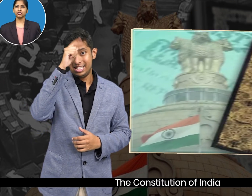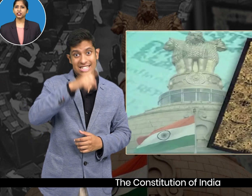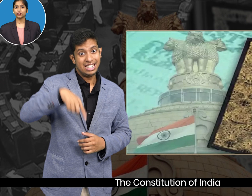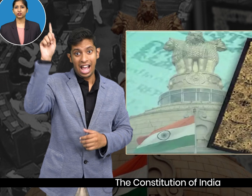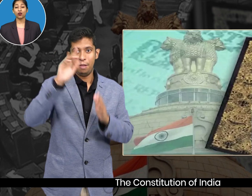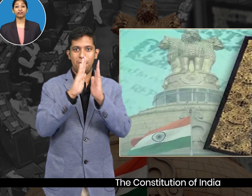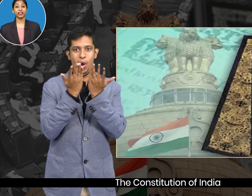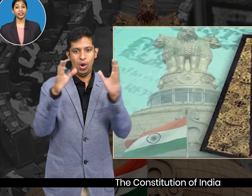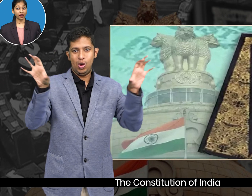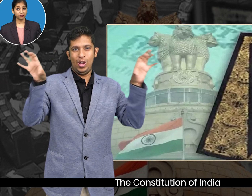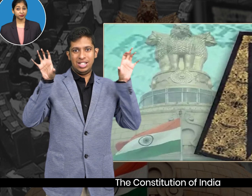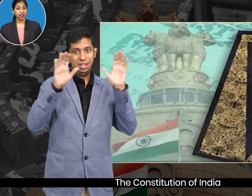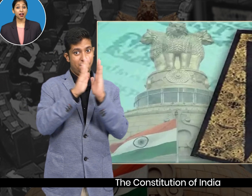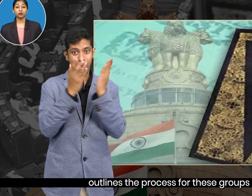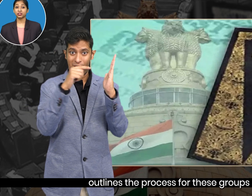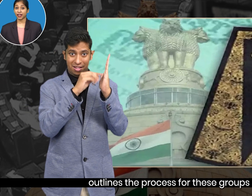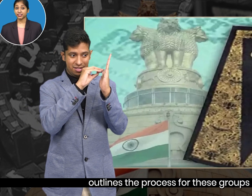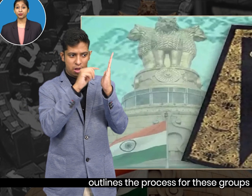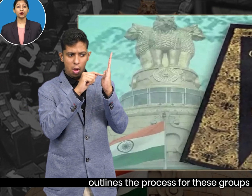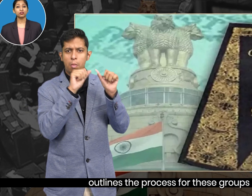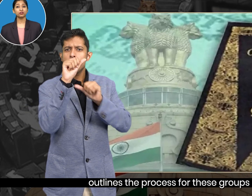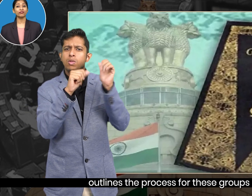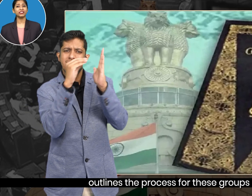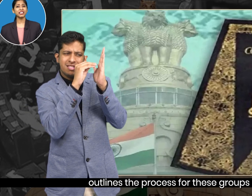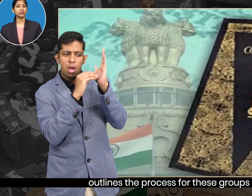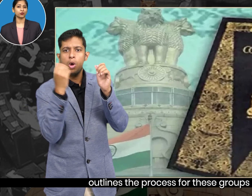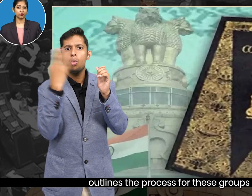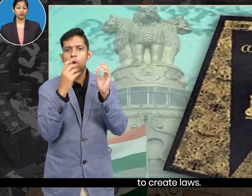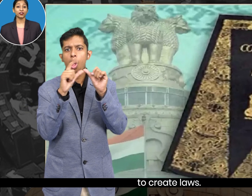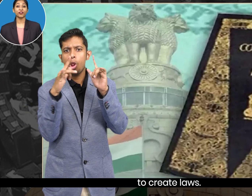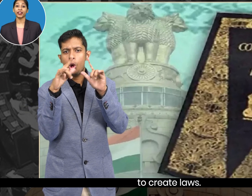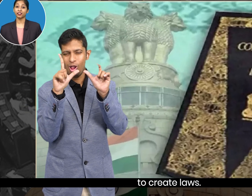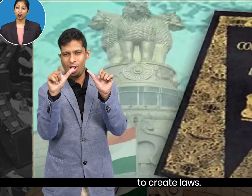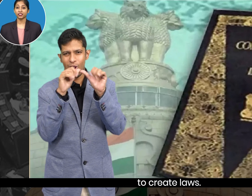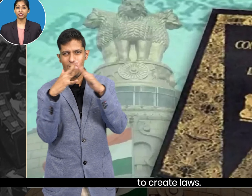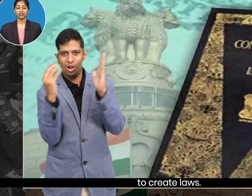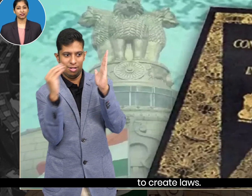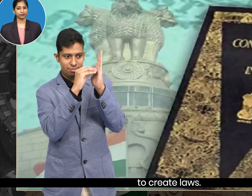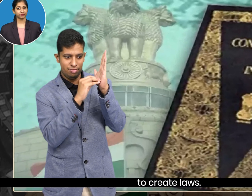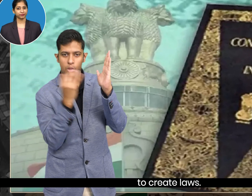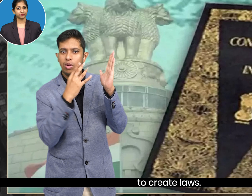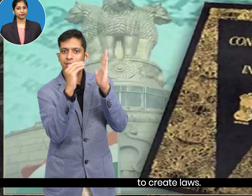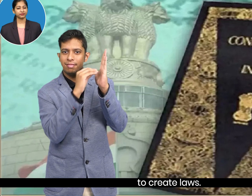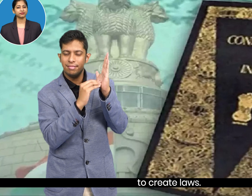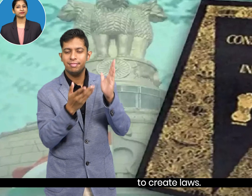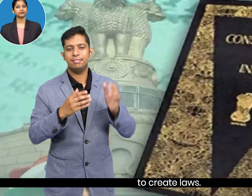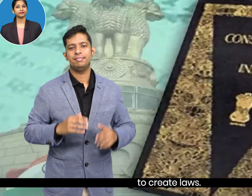The Constitution of India outlines the process of these groups to create laws.